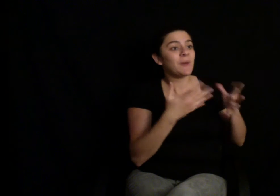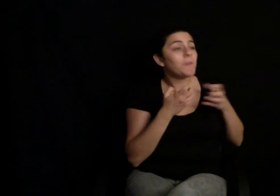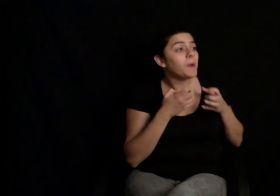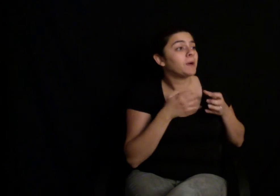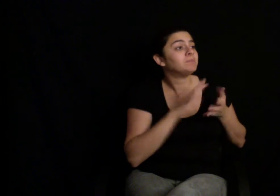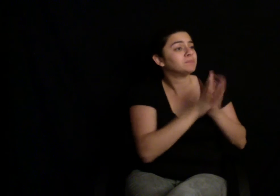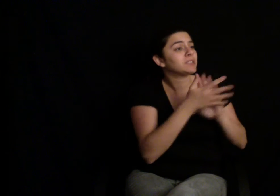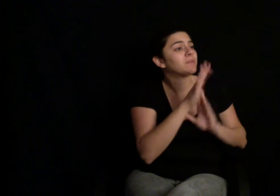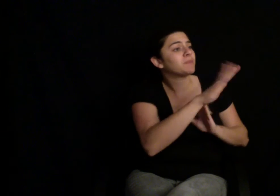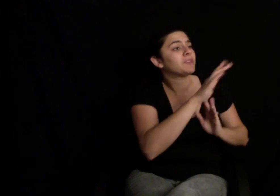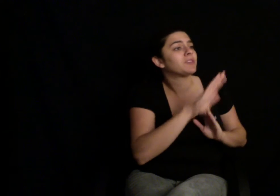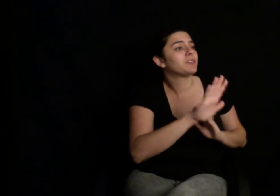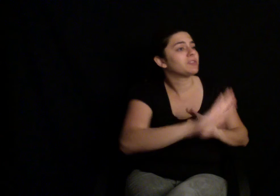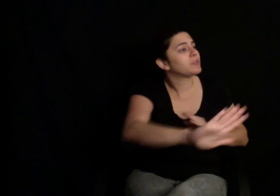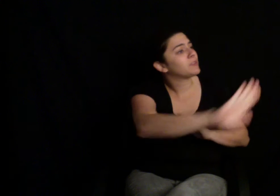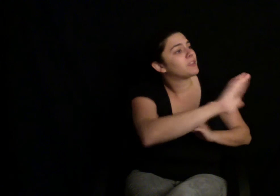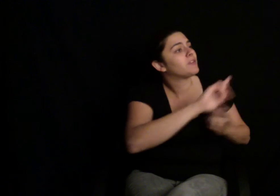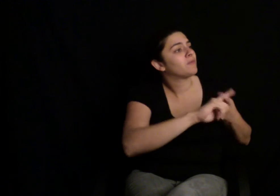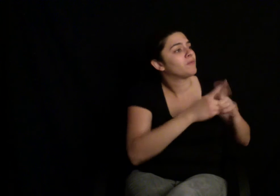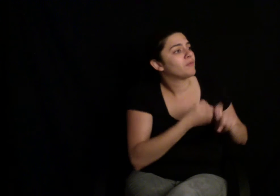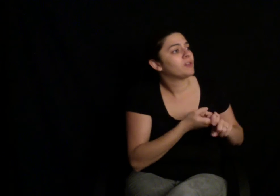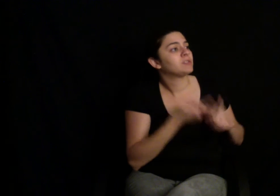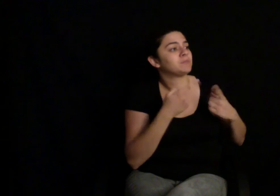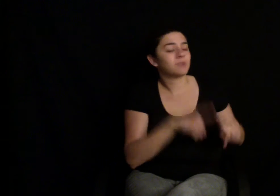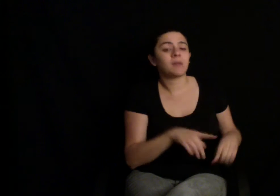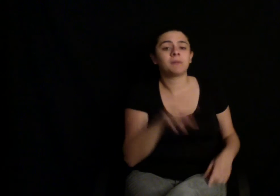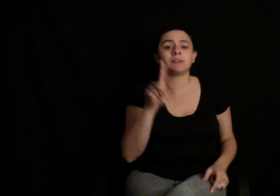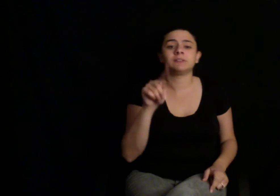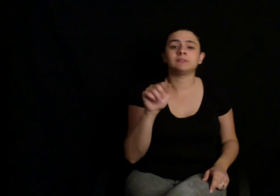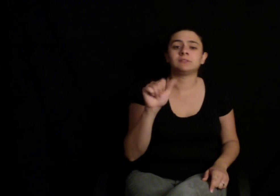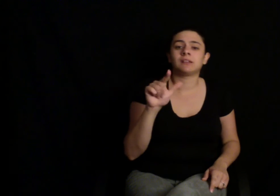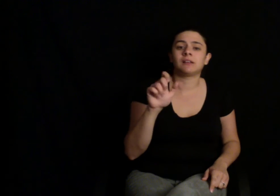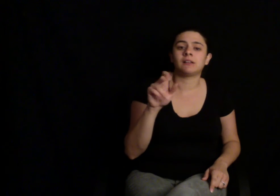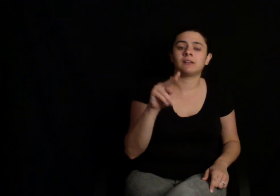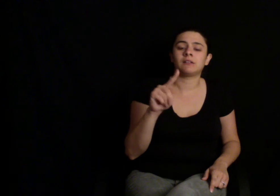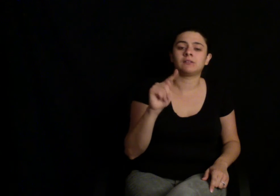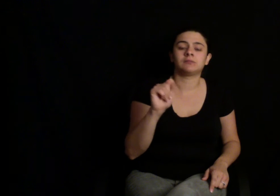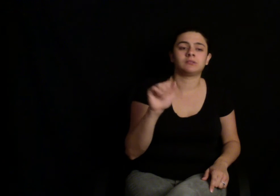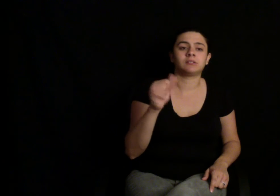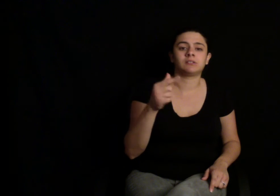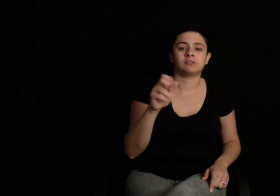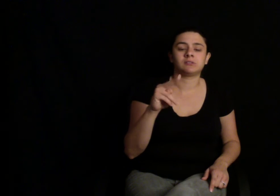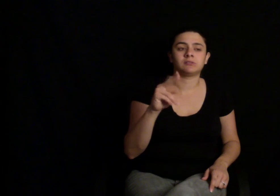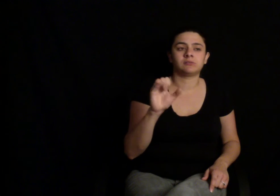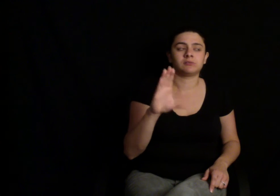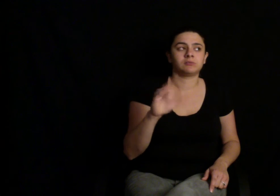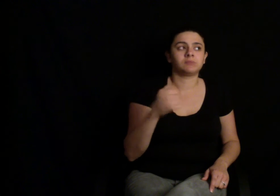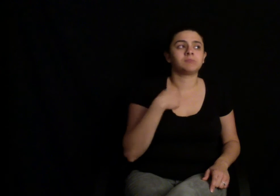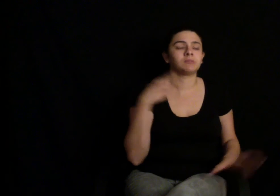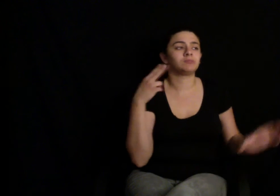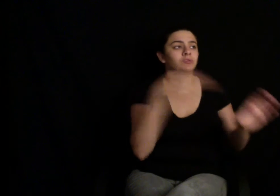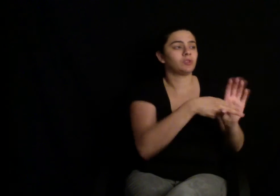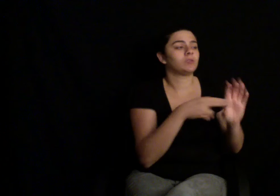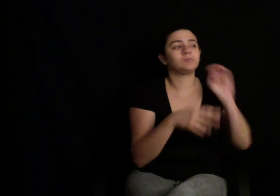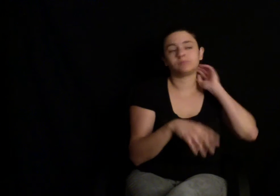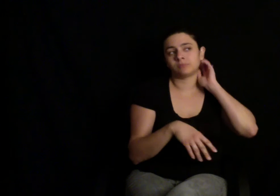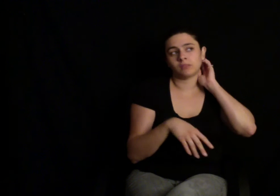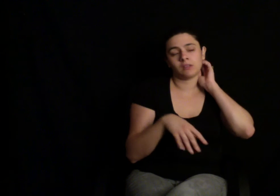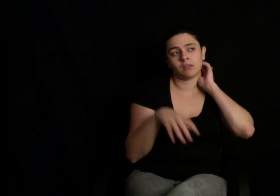I did ultimately sign with a talent agency, and they hooked me up with a manager, and he helped me kind of field some of these requests. And then